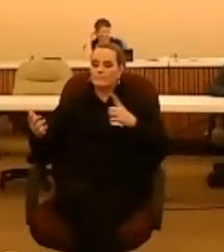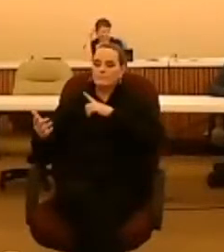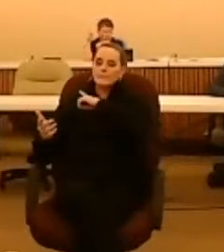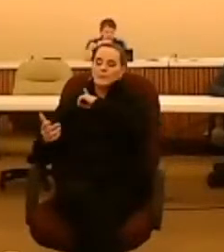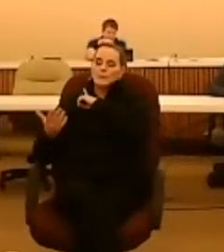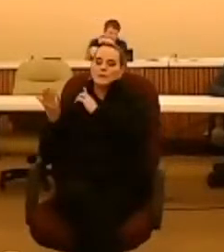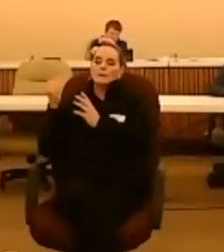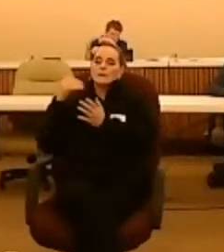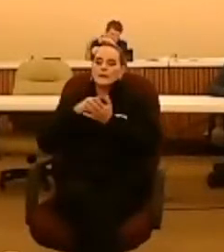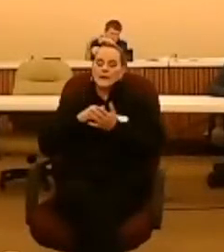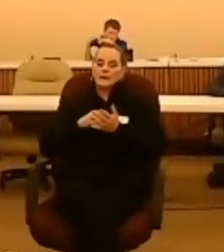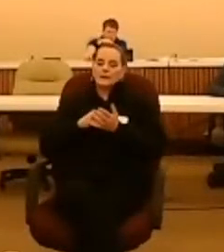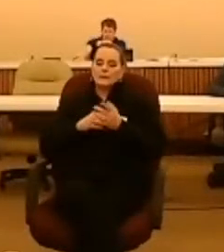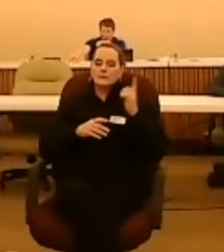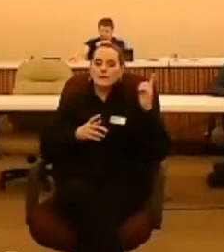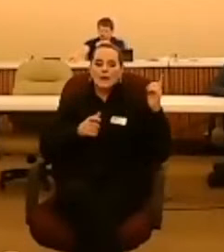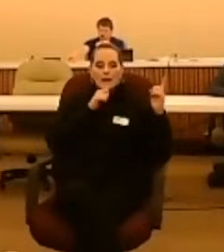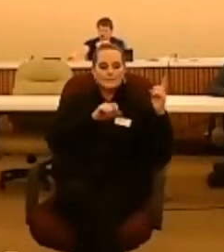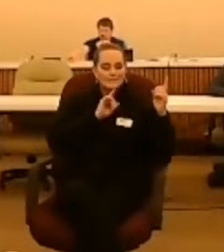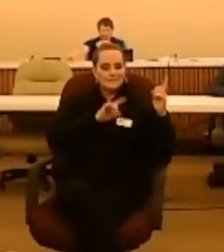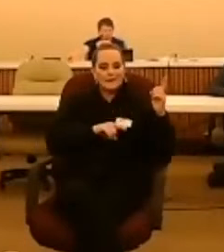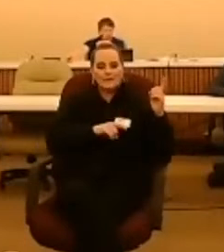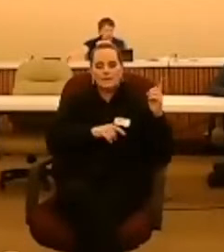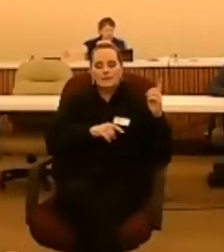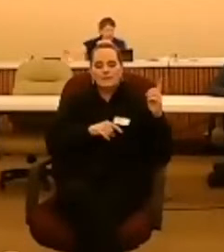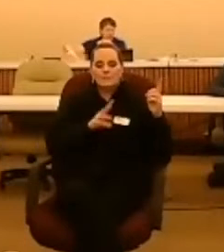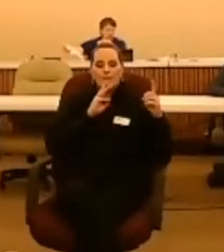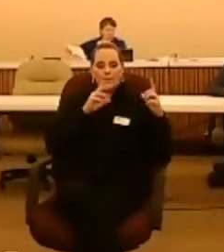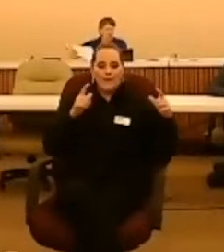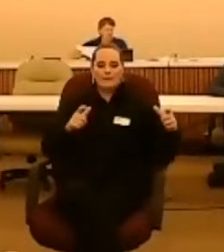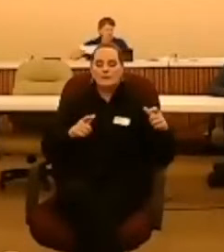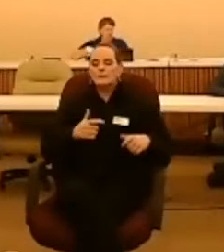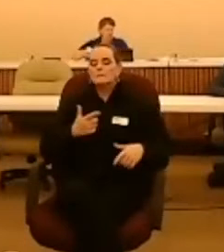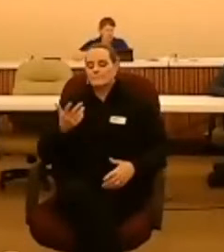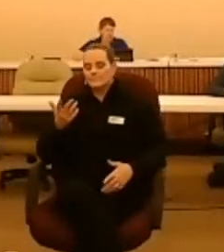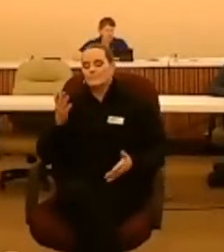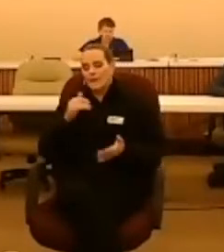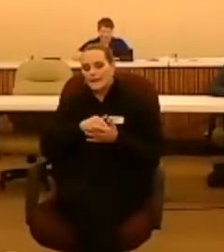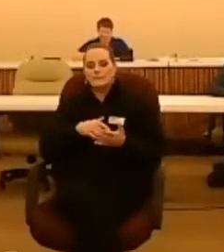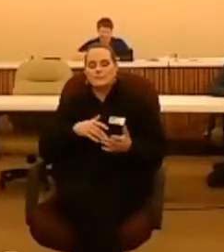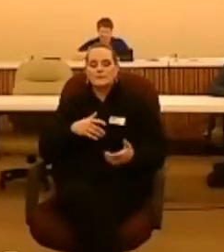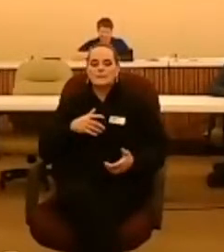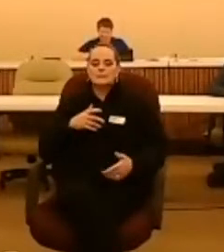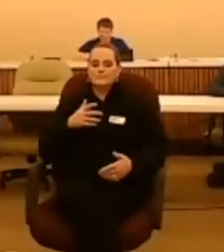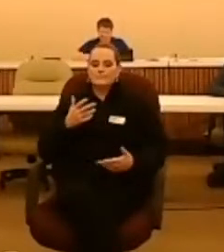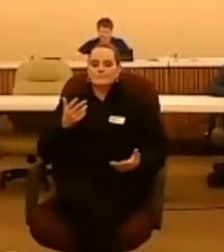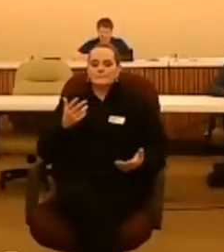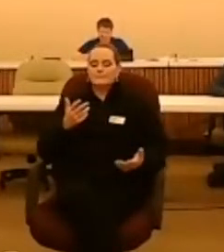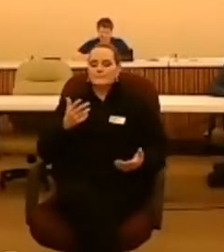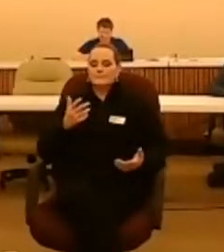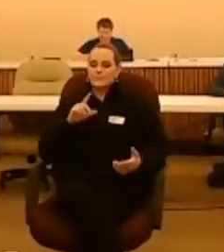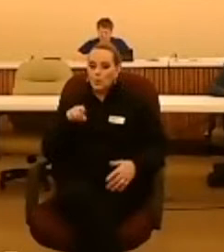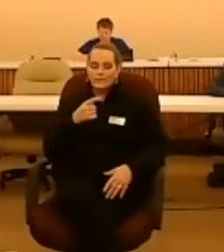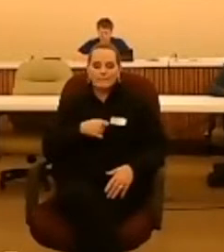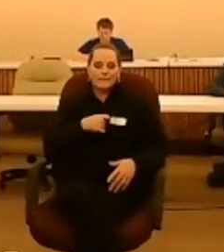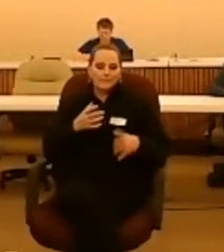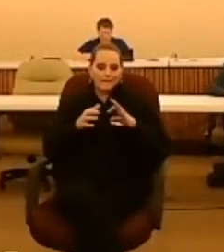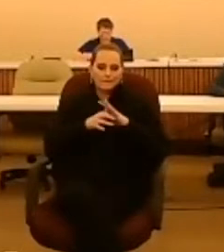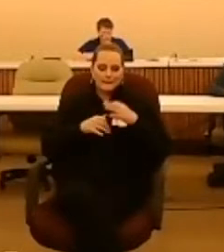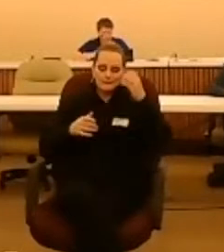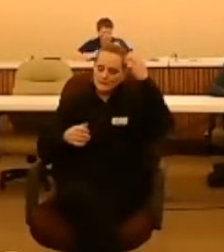To the, I'm not saying the pond is. No, so basically what you're looking at is, all that is saying is,